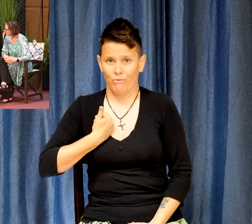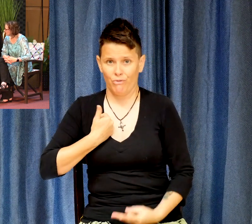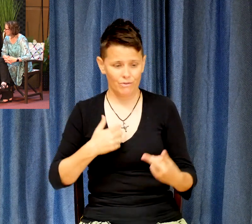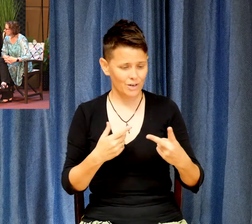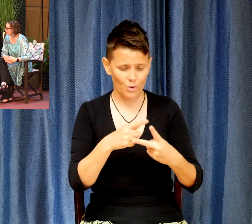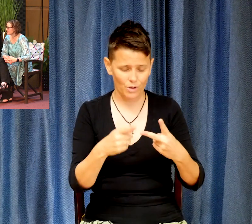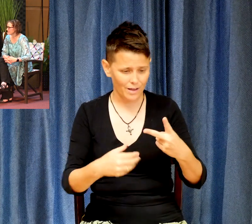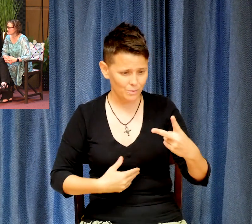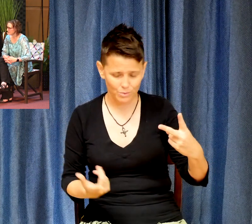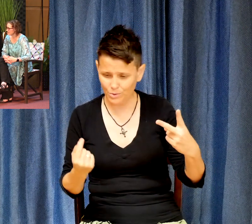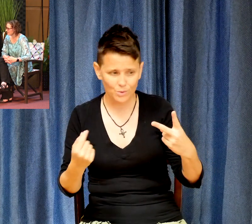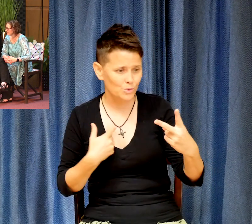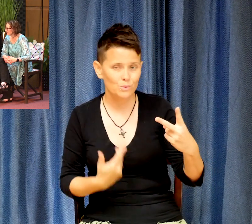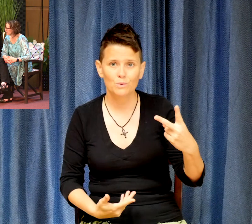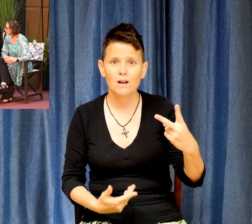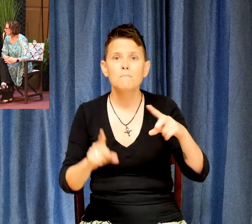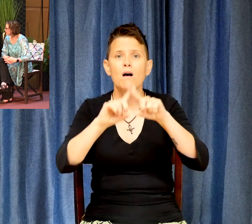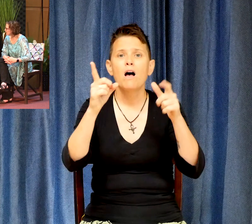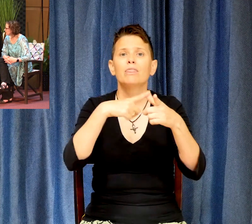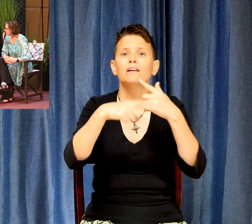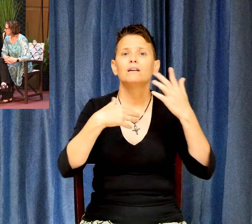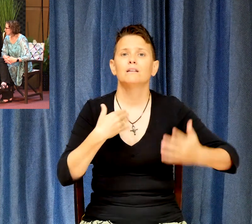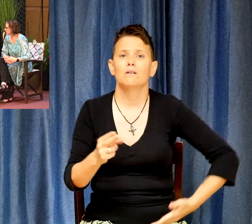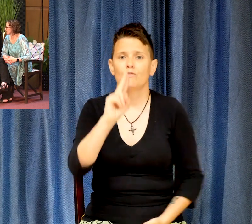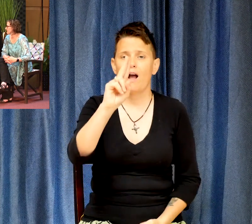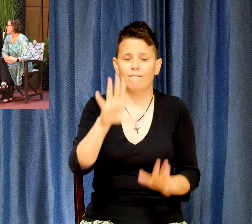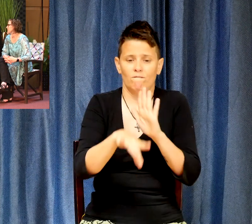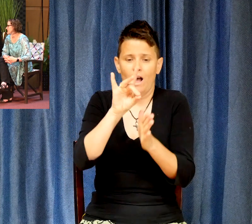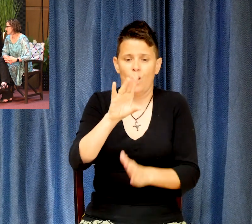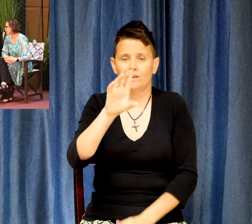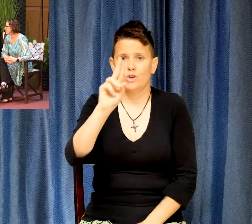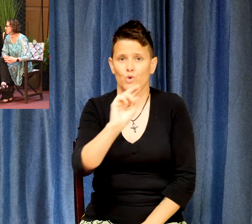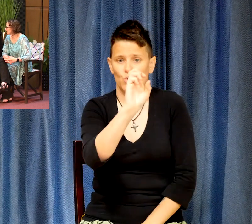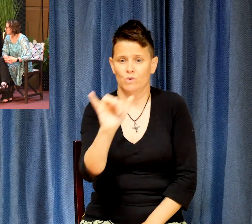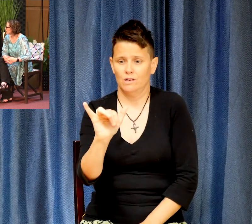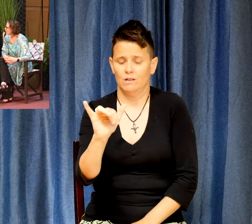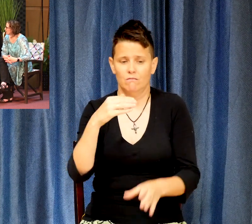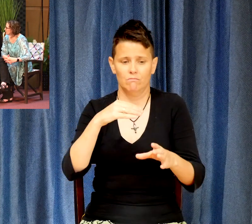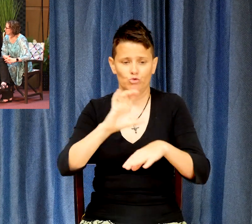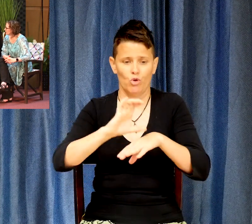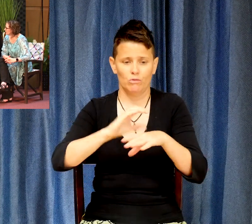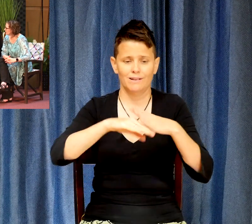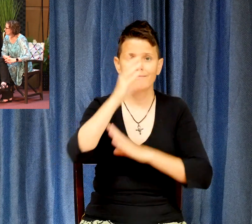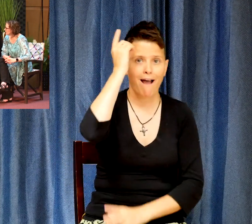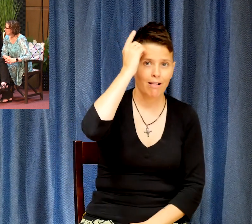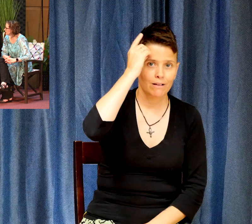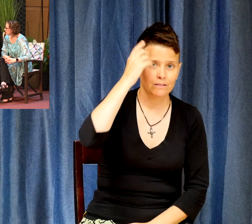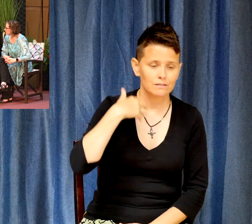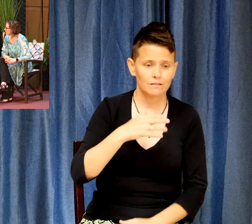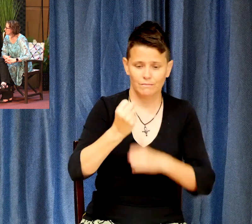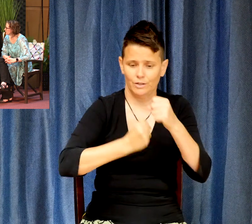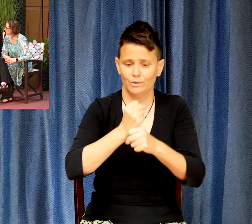2004. It was uncomfortable to just show up and receive so much love and receive this message.